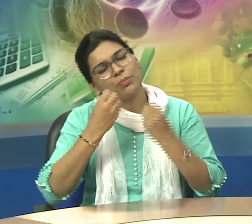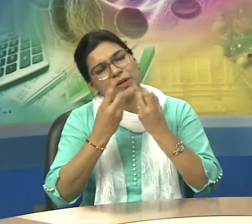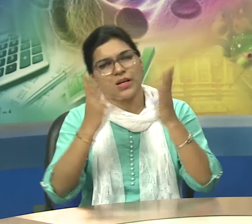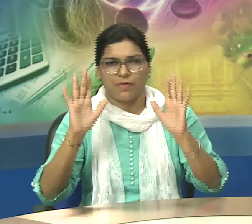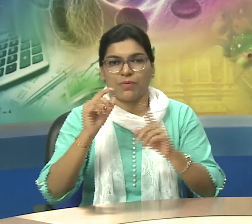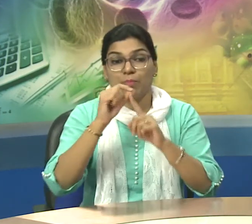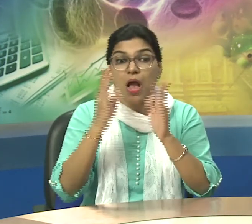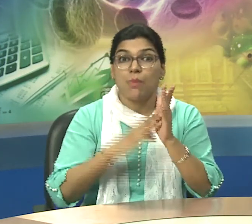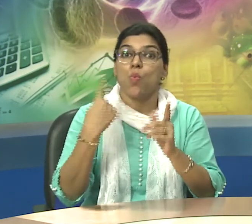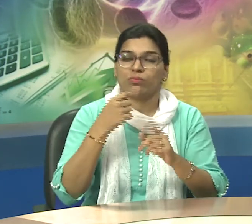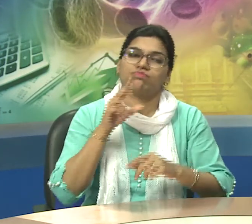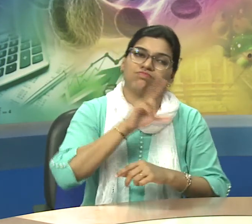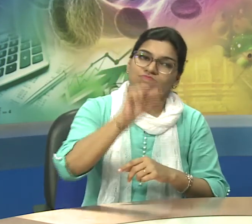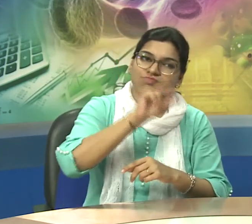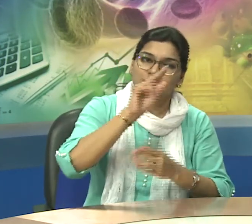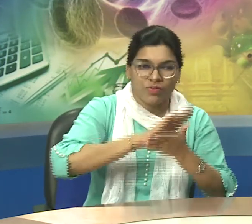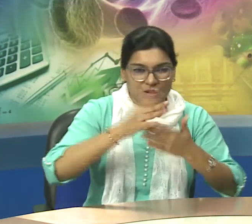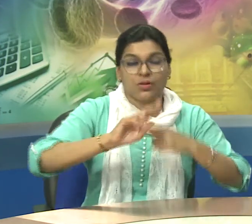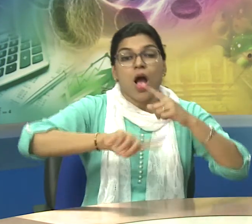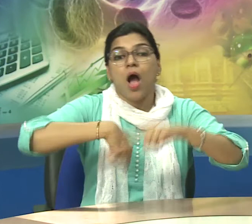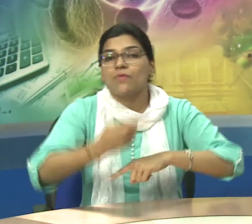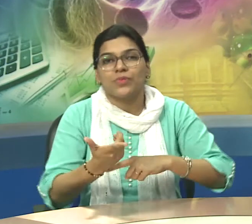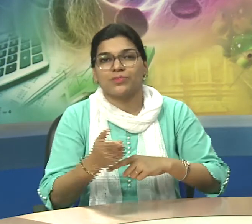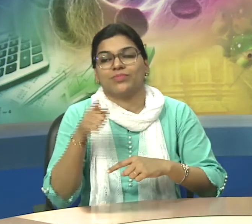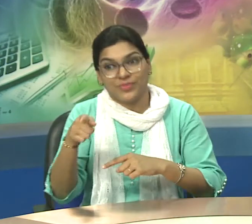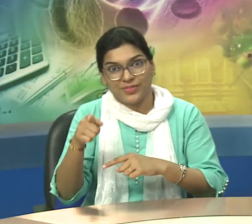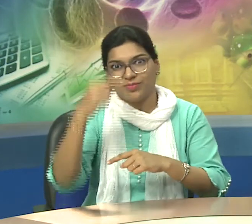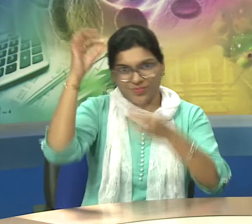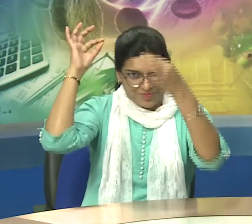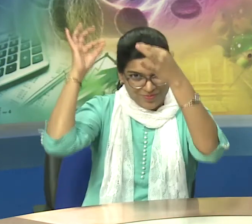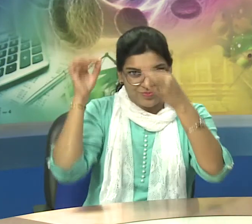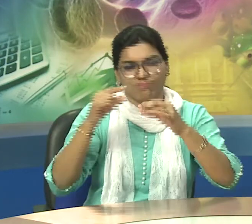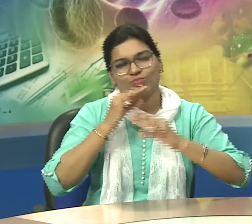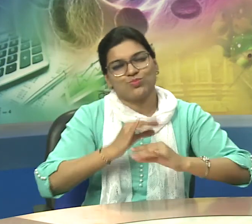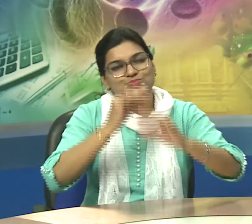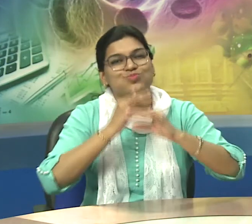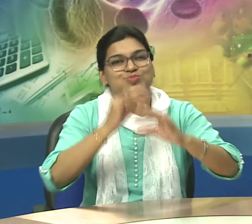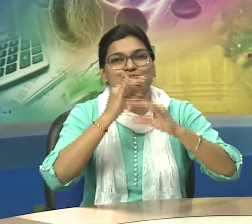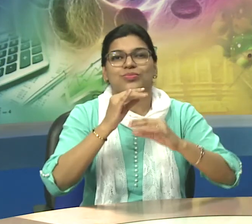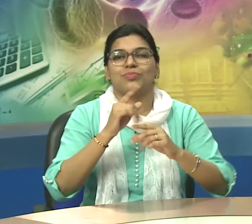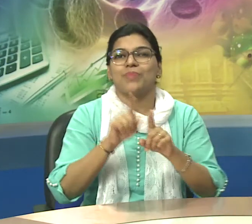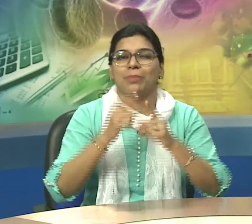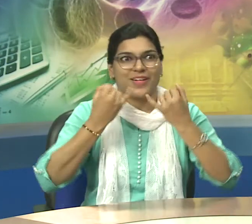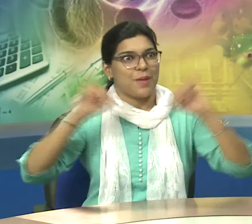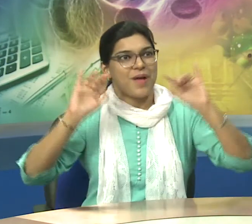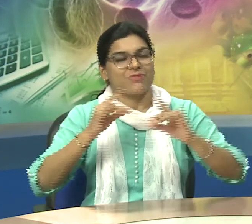and since that year always played on 15th